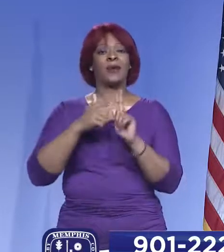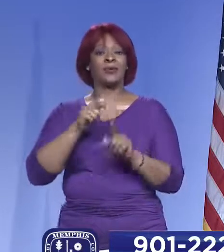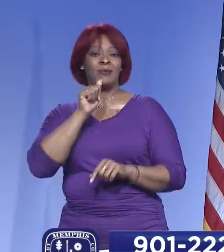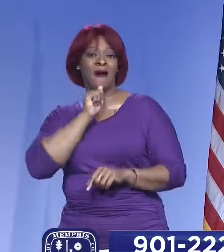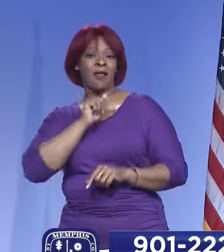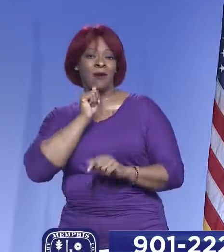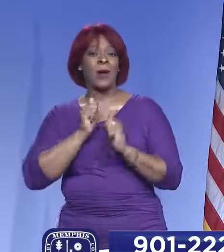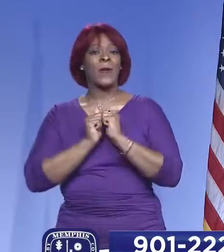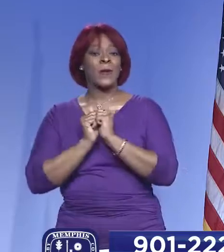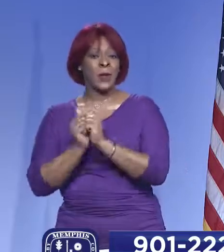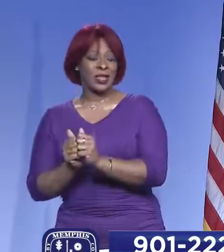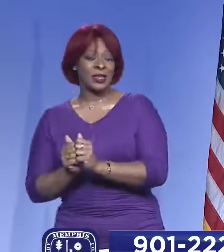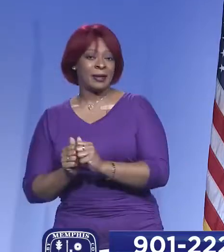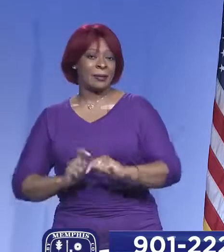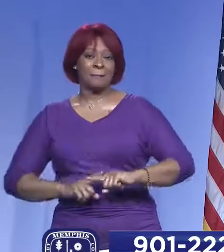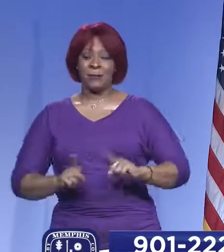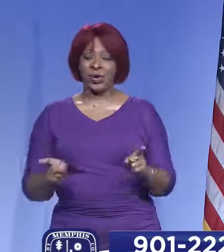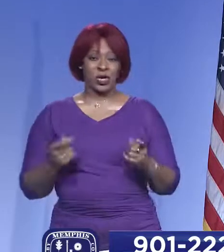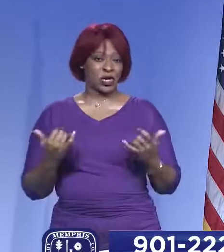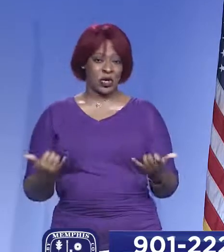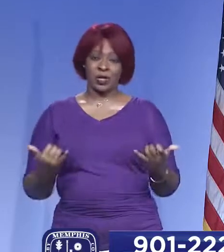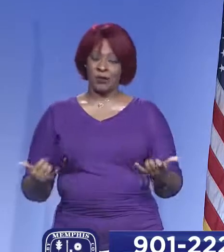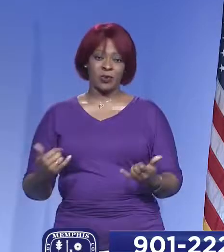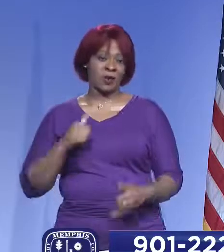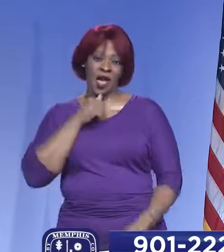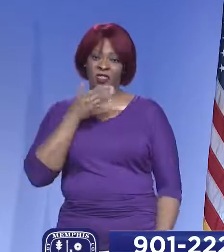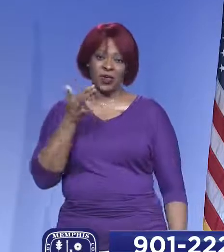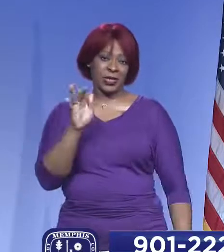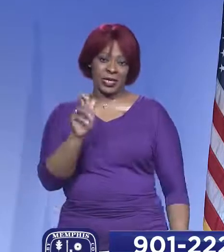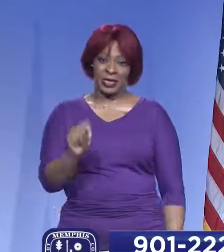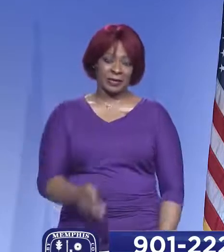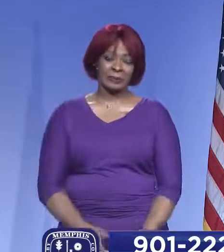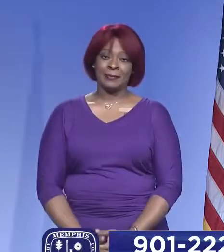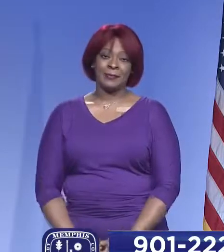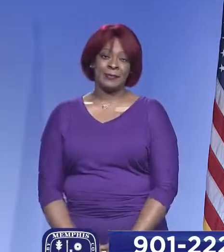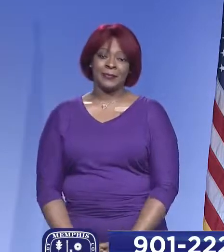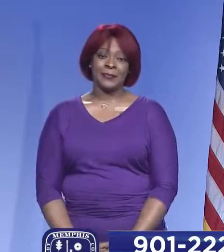with, but we're not at that level yet.